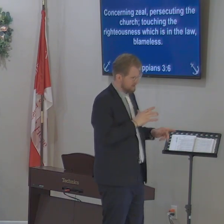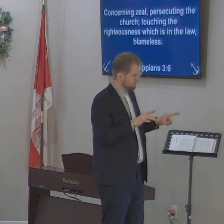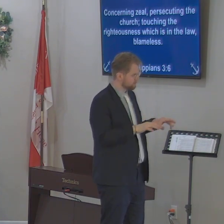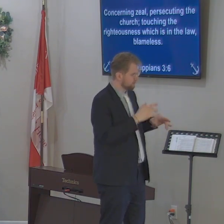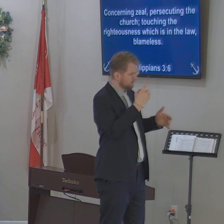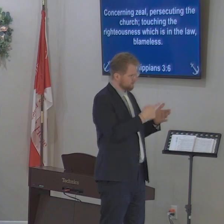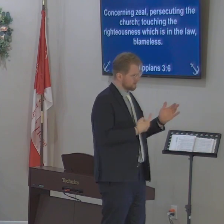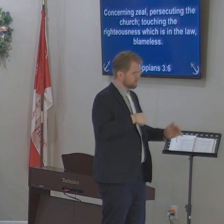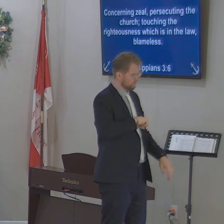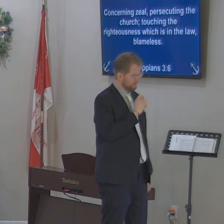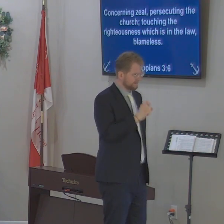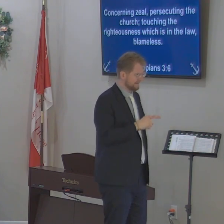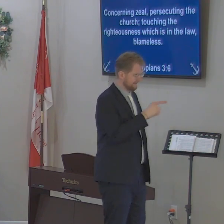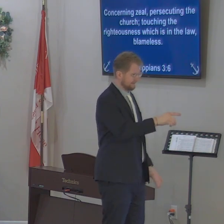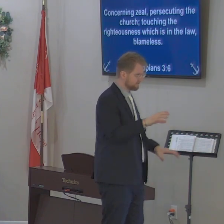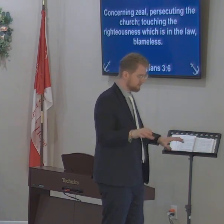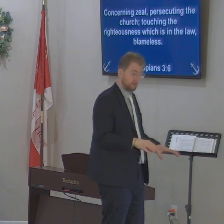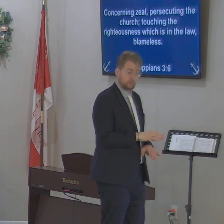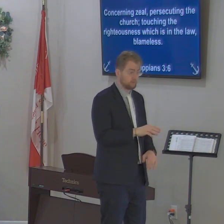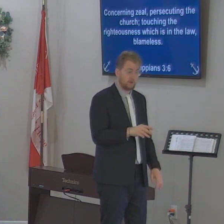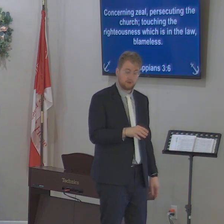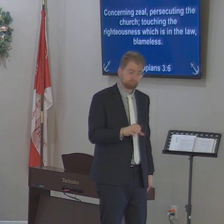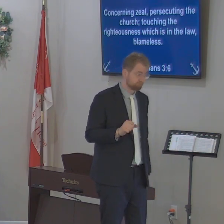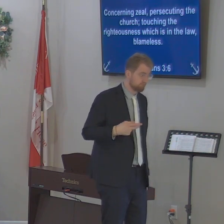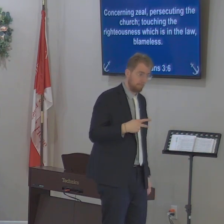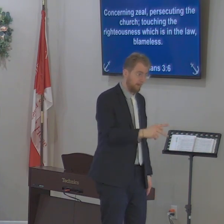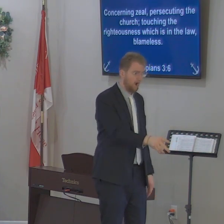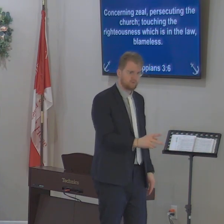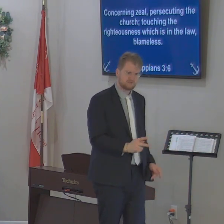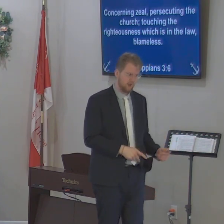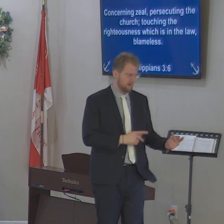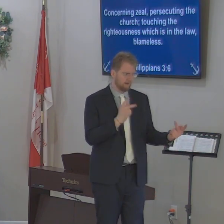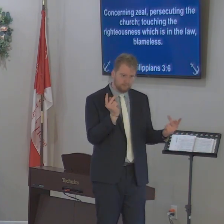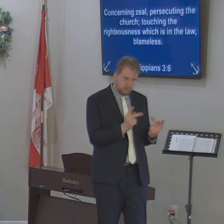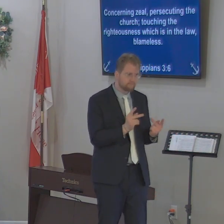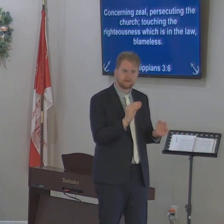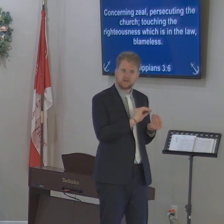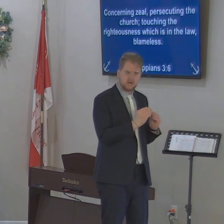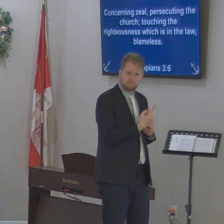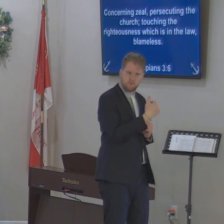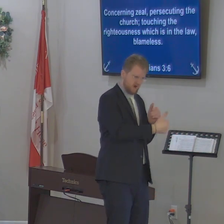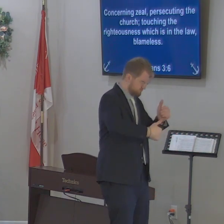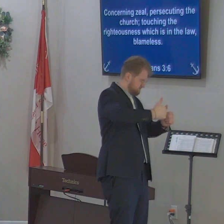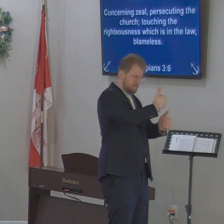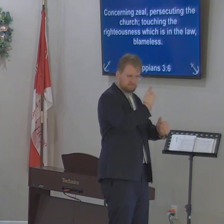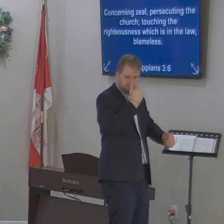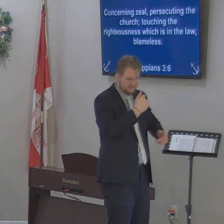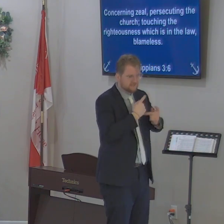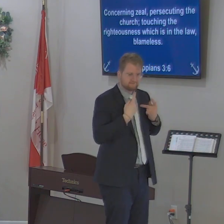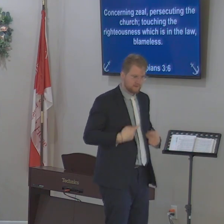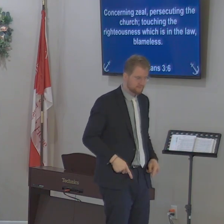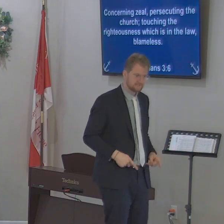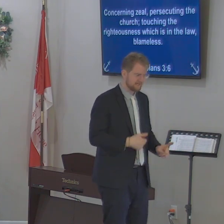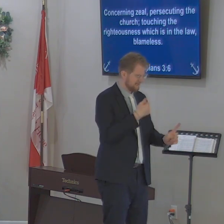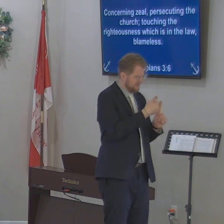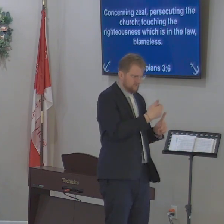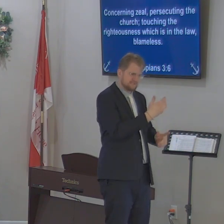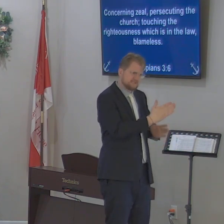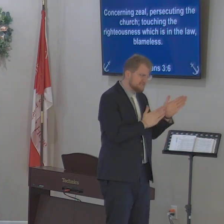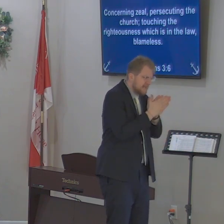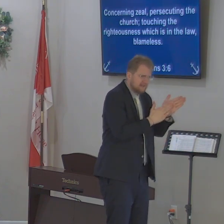all the wickets?" Saul's the cream of the crop. He's the number one in the flock. He is the one that's doing it all. He is zealous